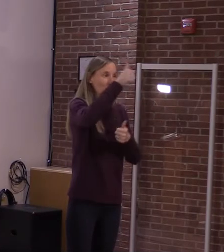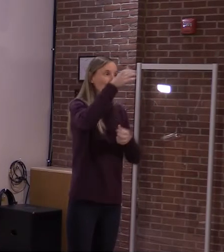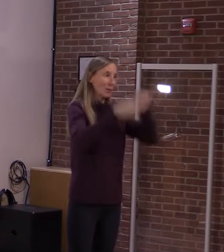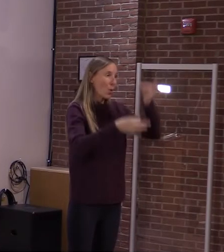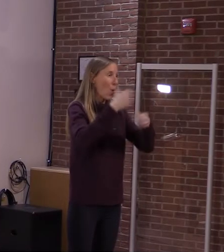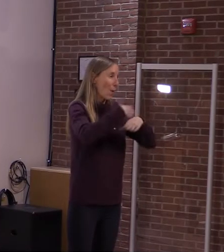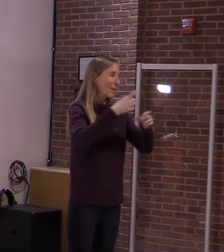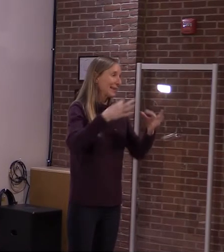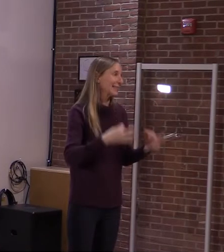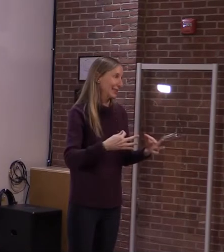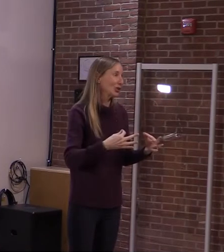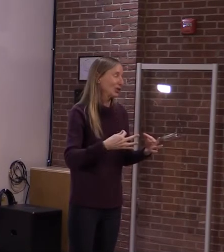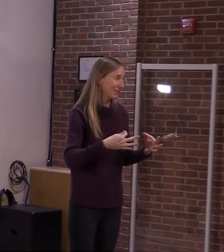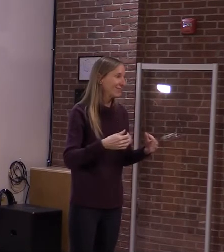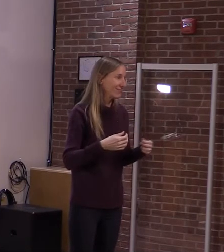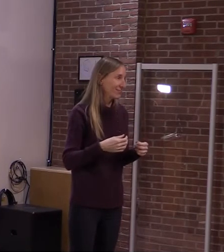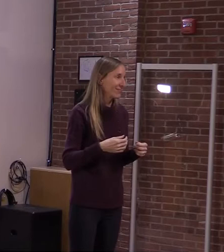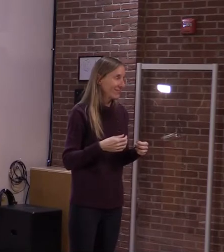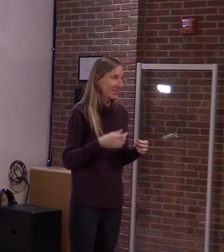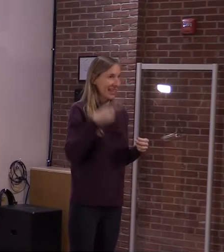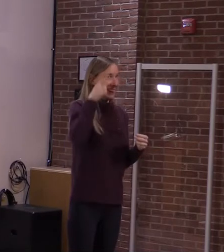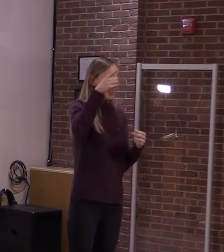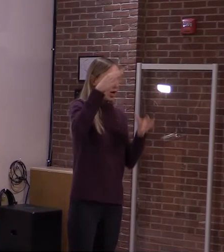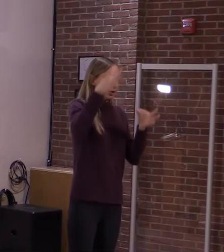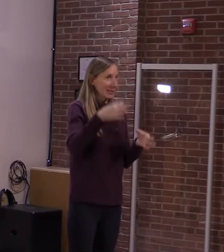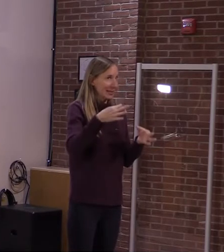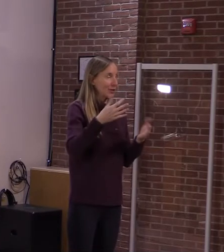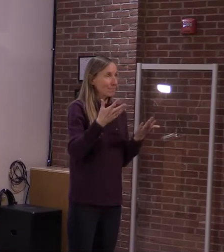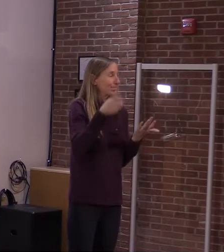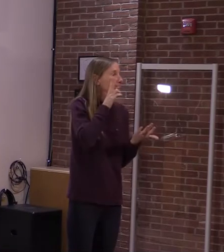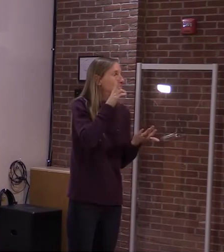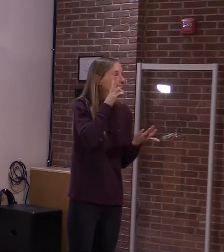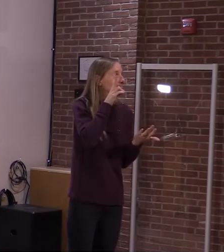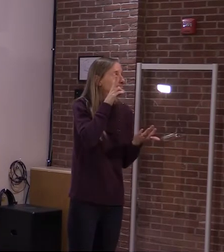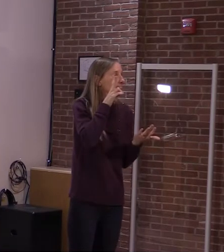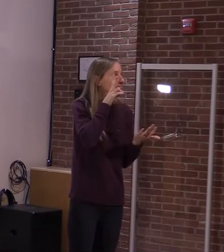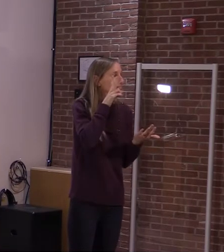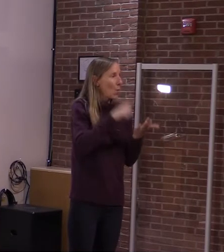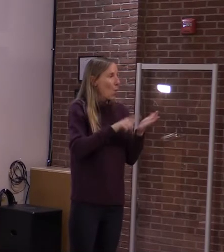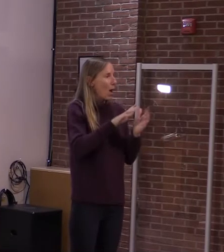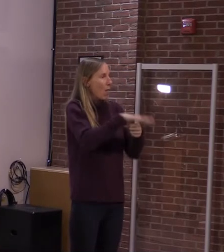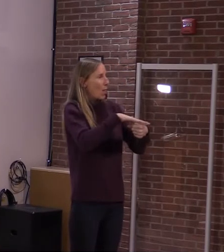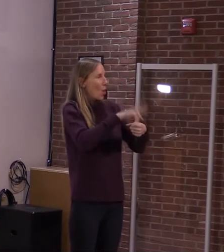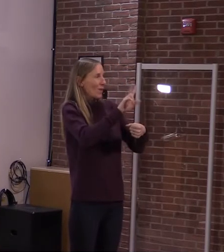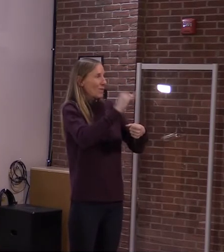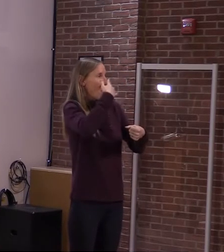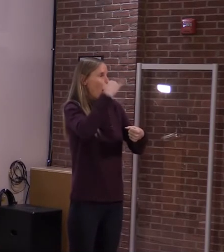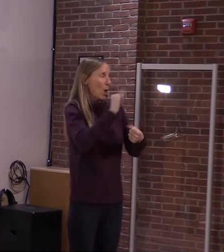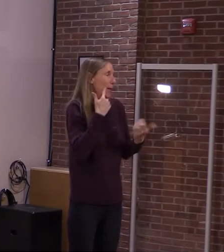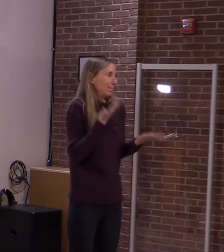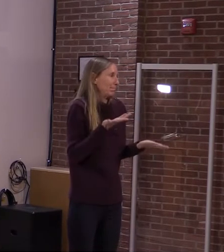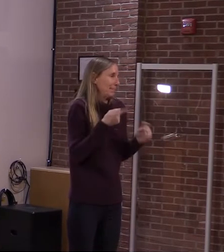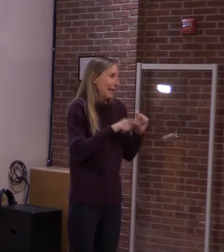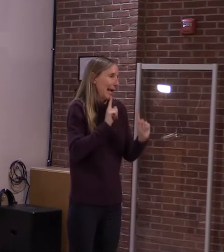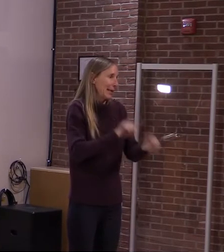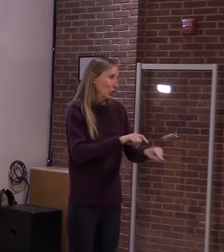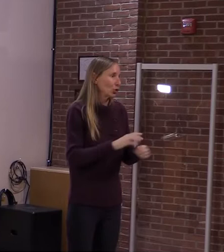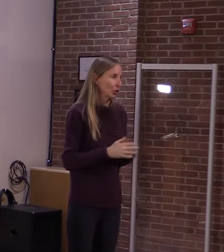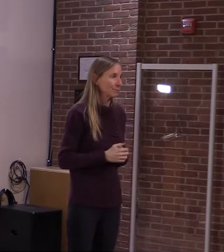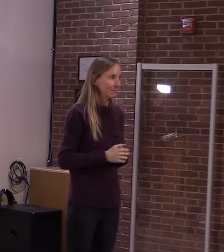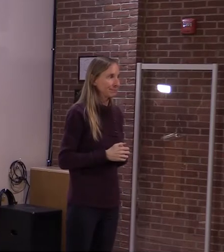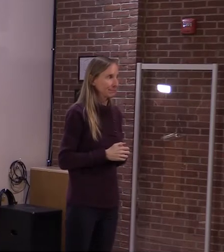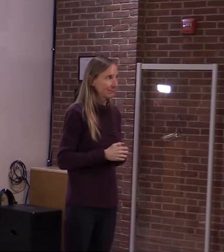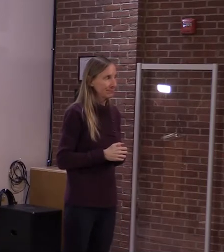So I think it ultimately will remain to be seen how the courts decide this issue.